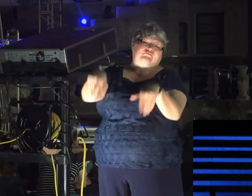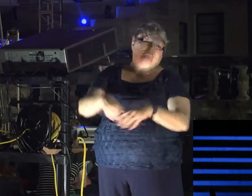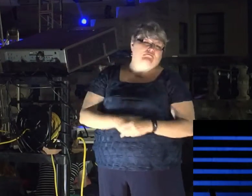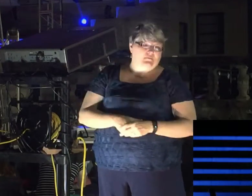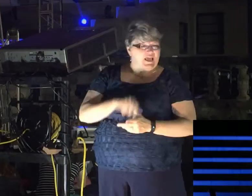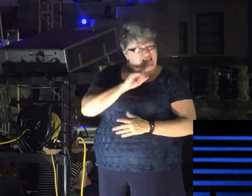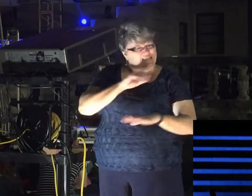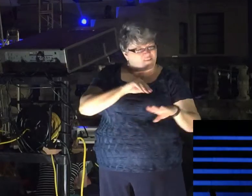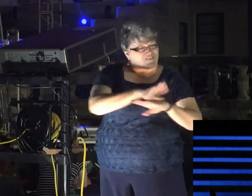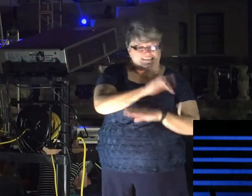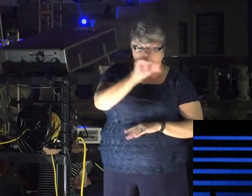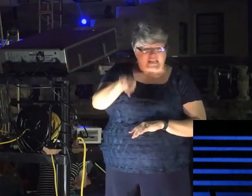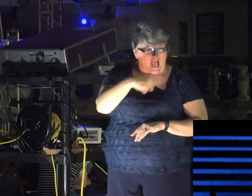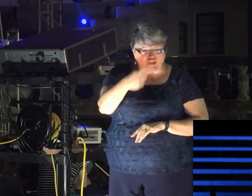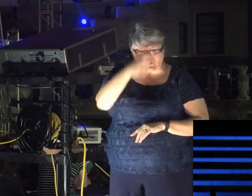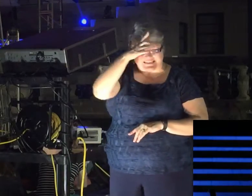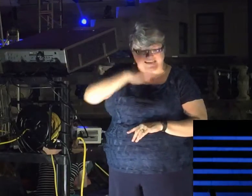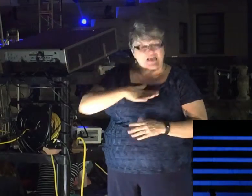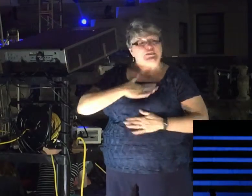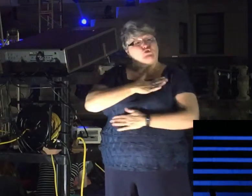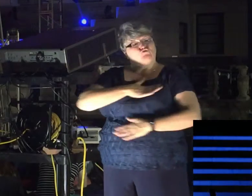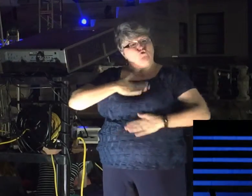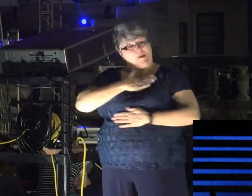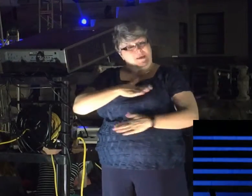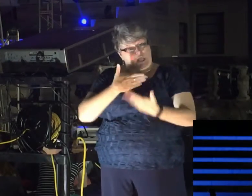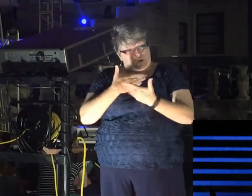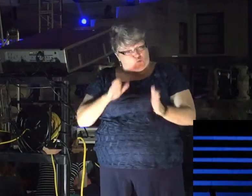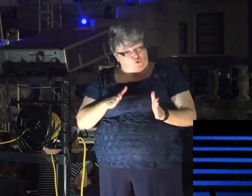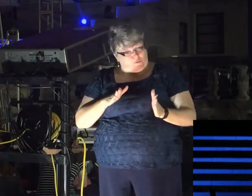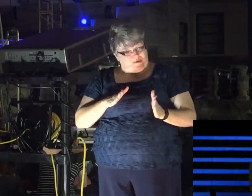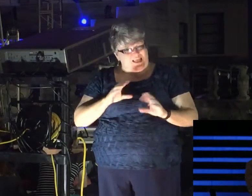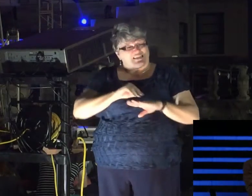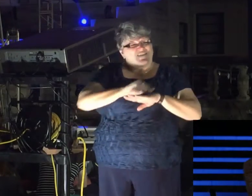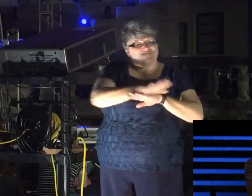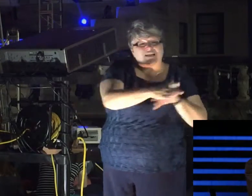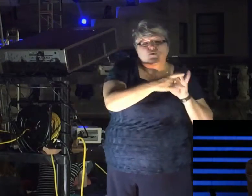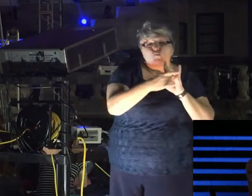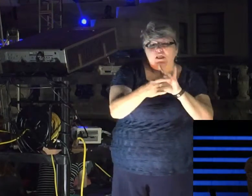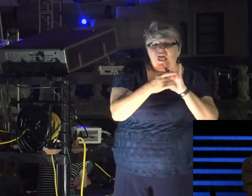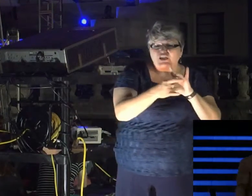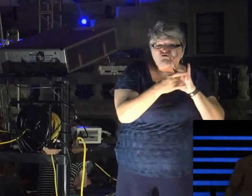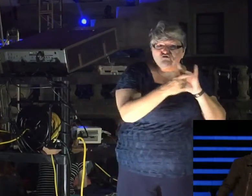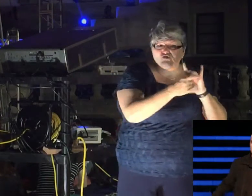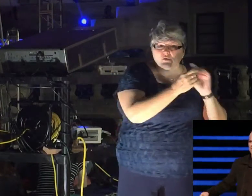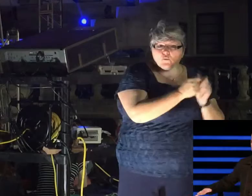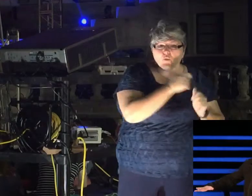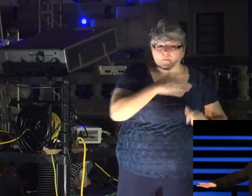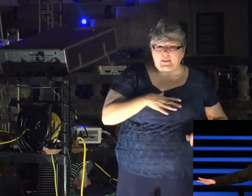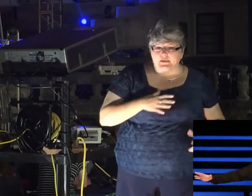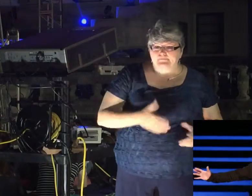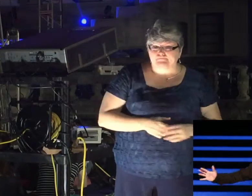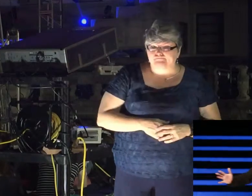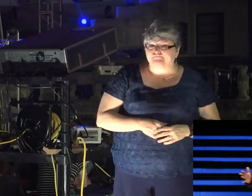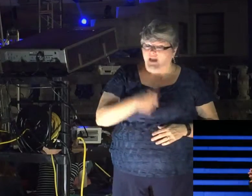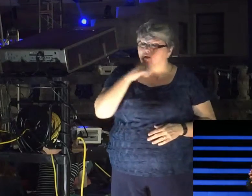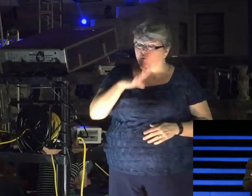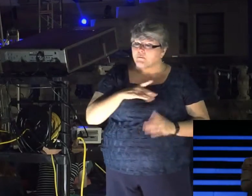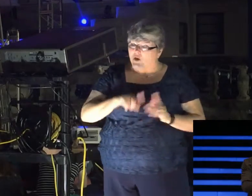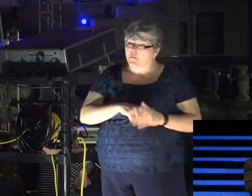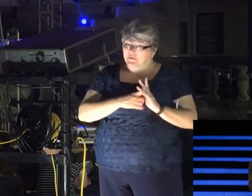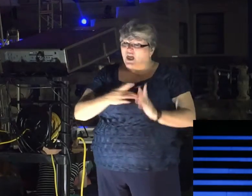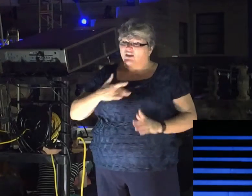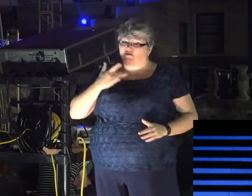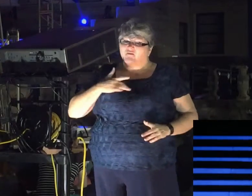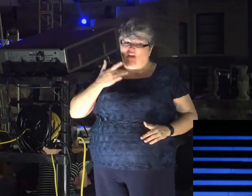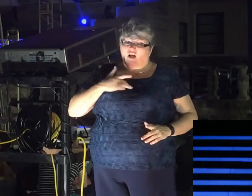and family. That it's affecting not just a guy's enjoyment in his room, it's affecting relationships with women.